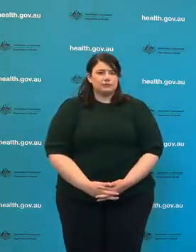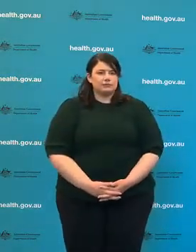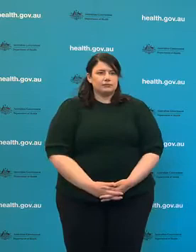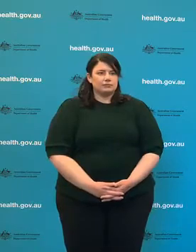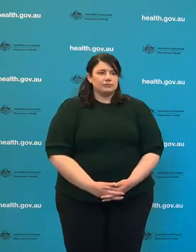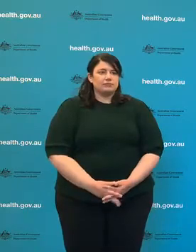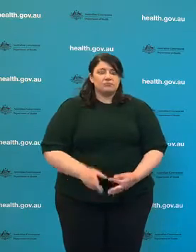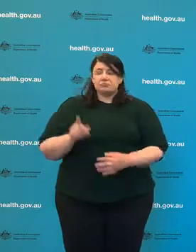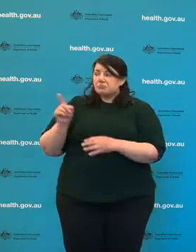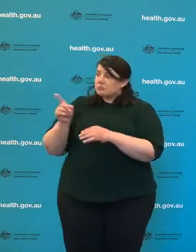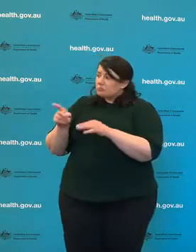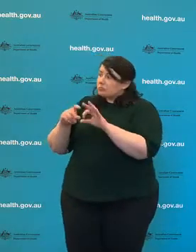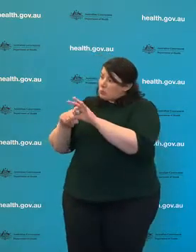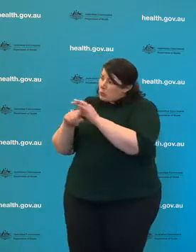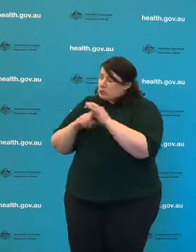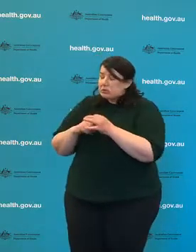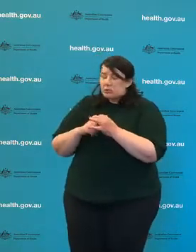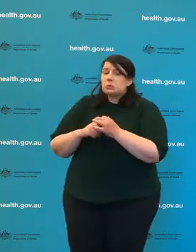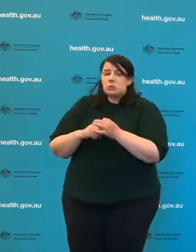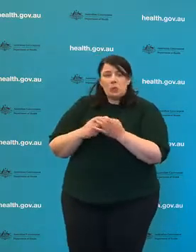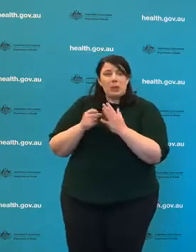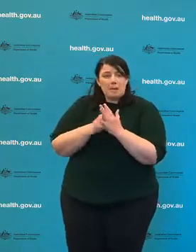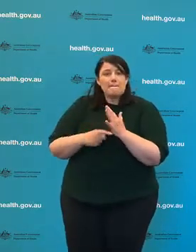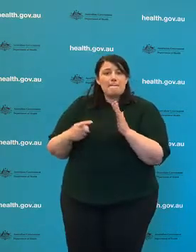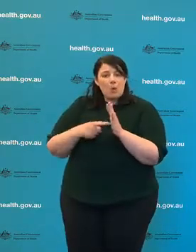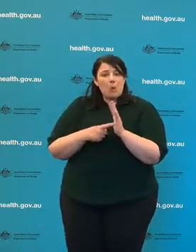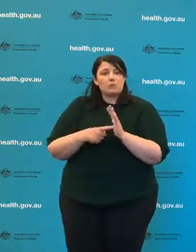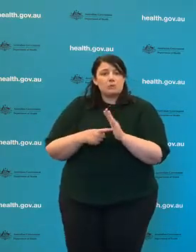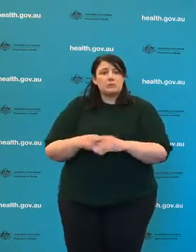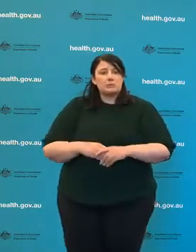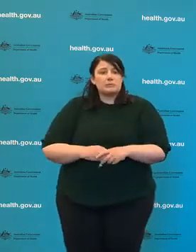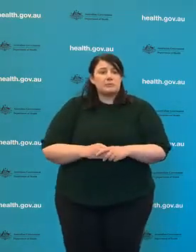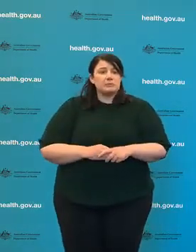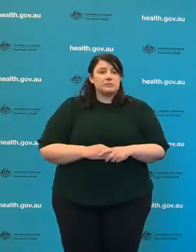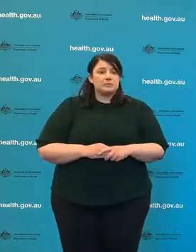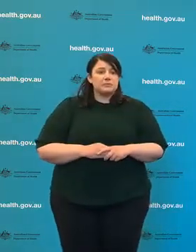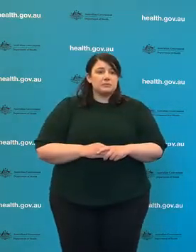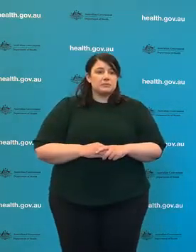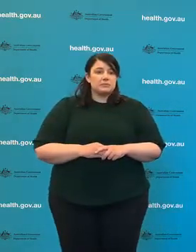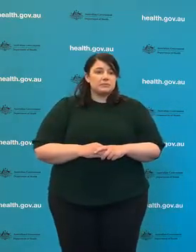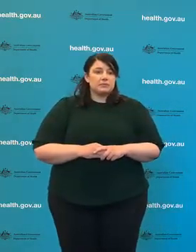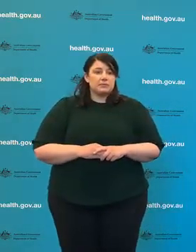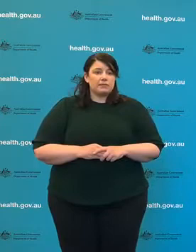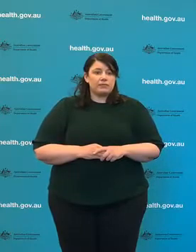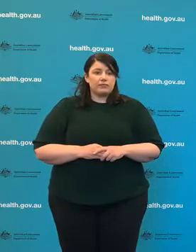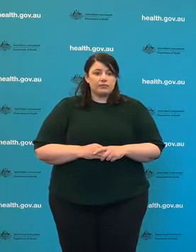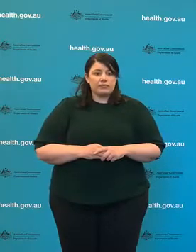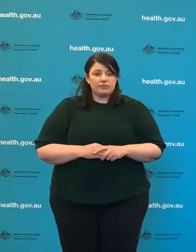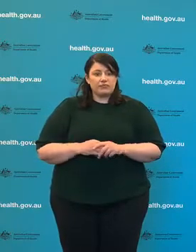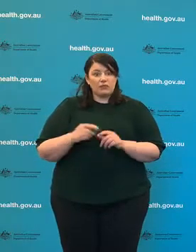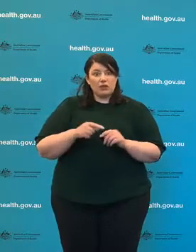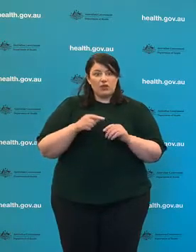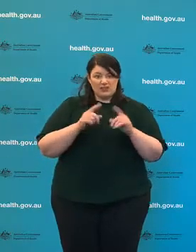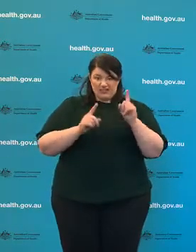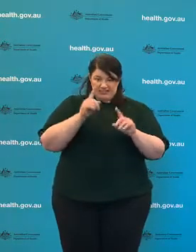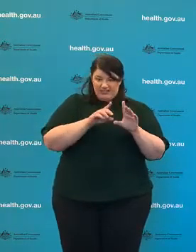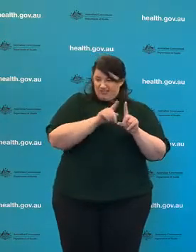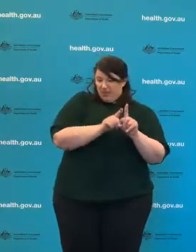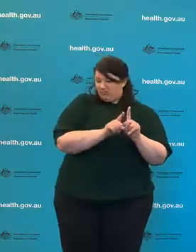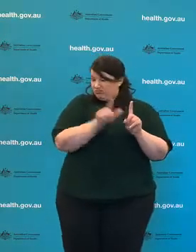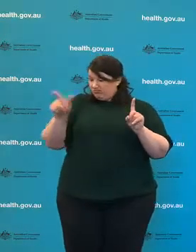really important one, and just reflects the challenges that rural Australia is